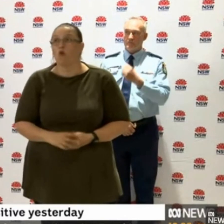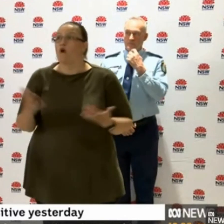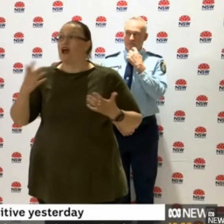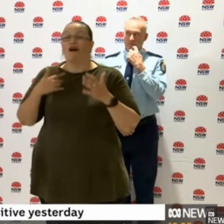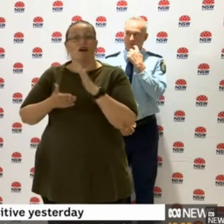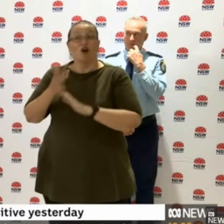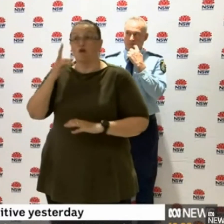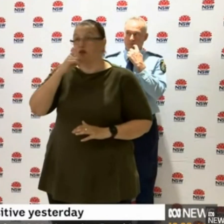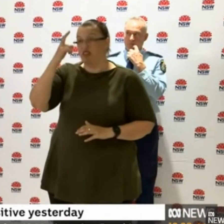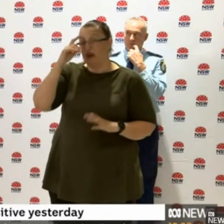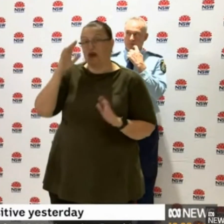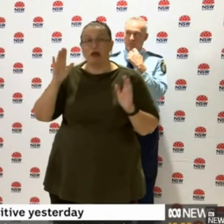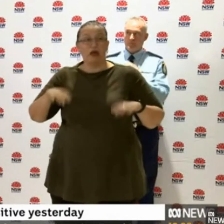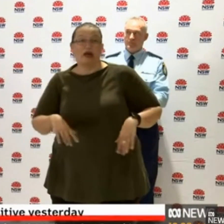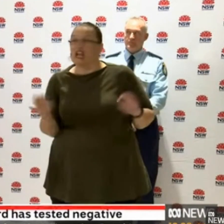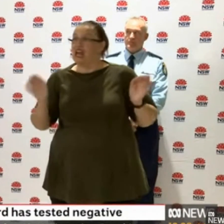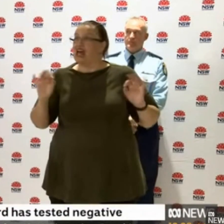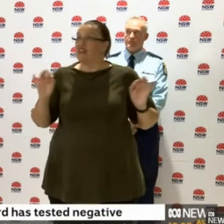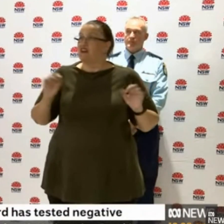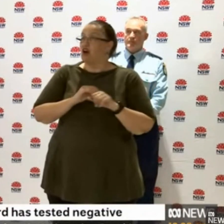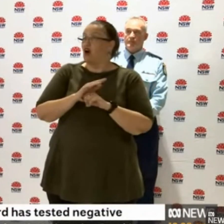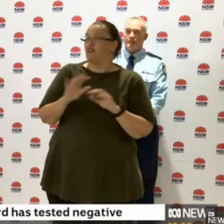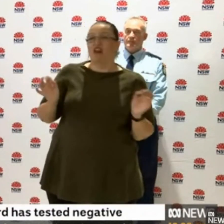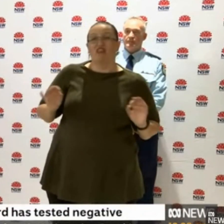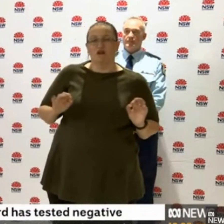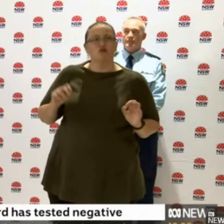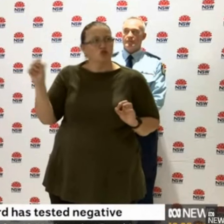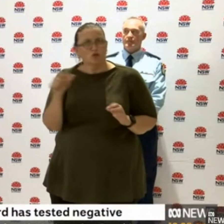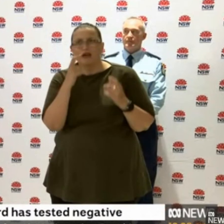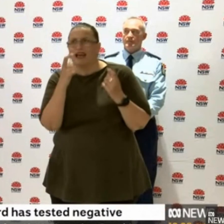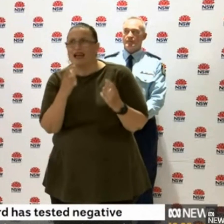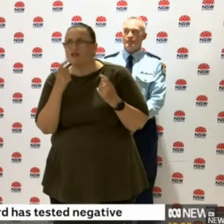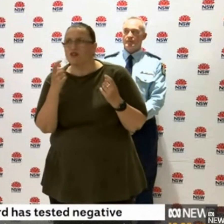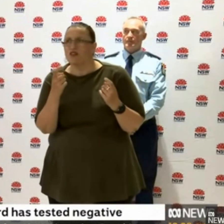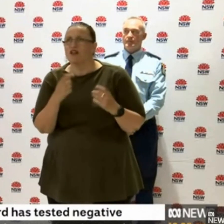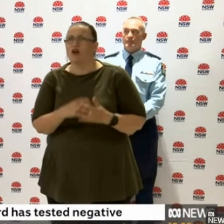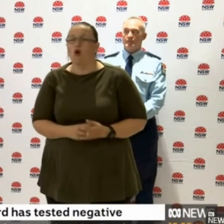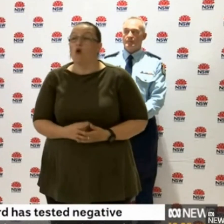I go, seems to be exercising complacency rather than extreme caution. We're in the middle of a 1